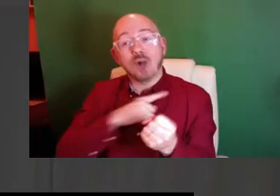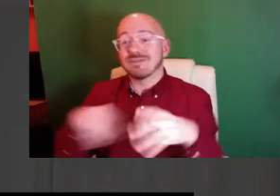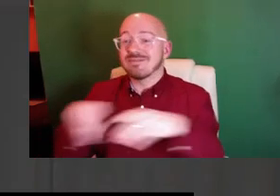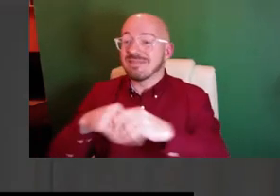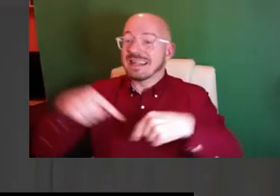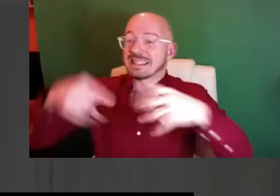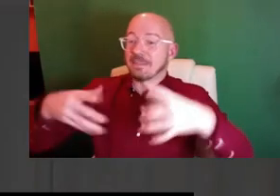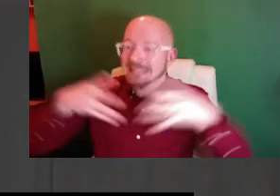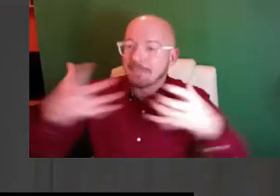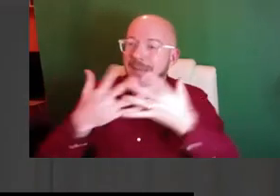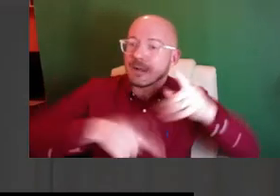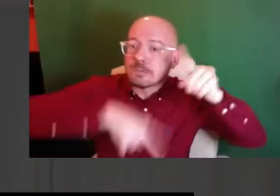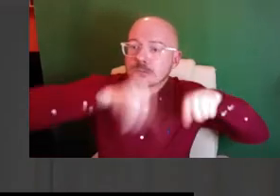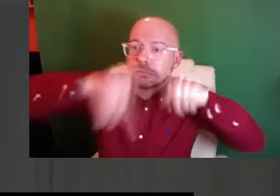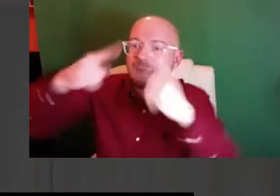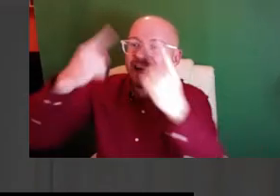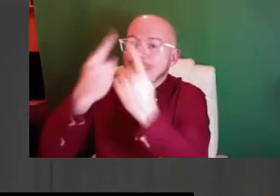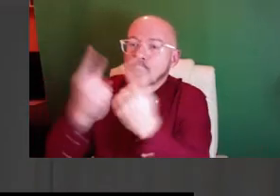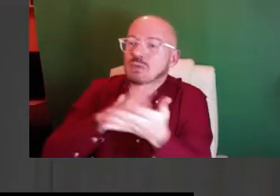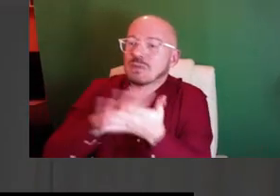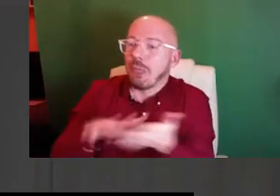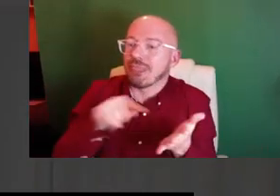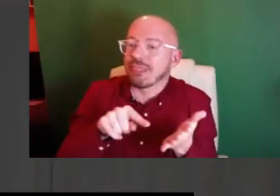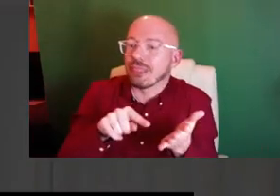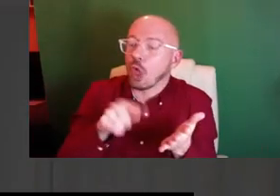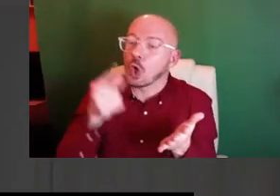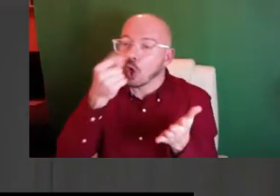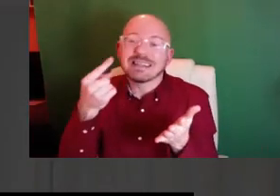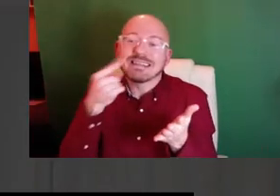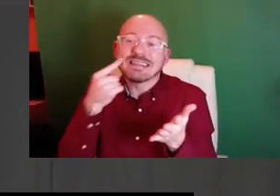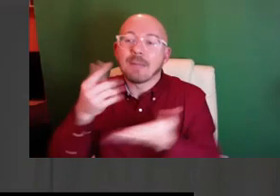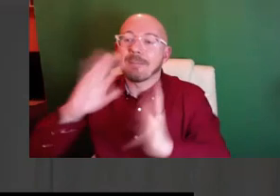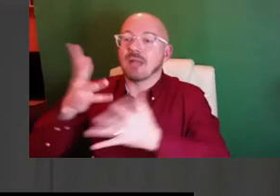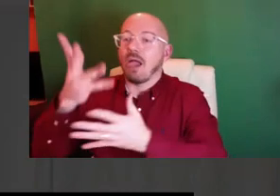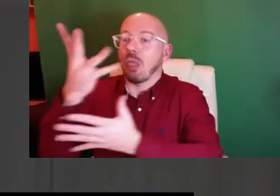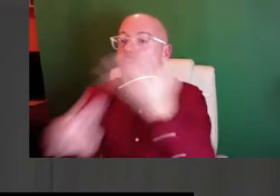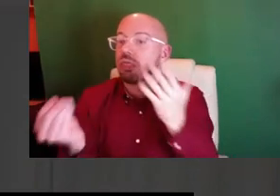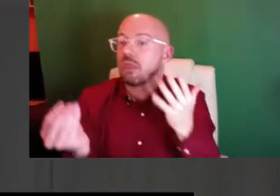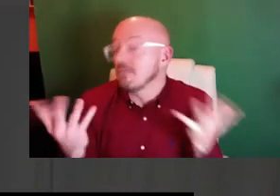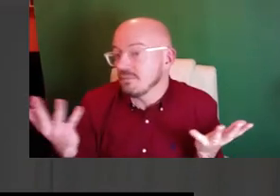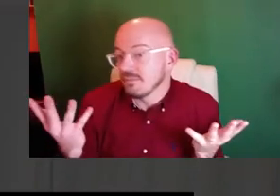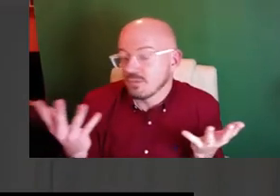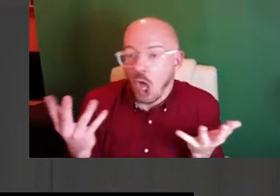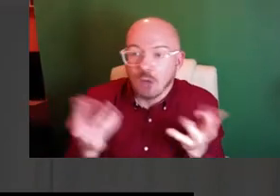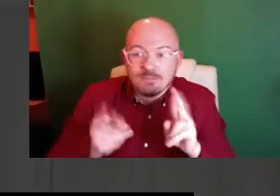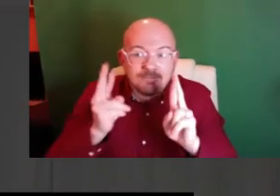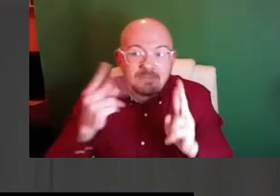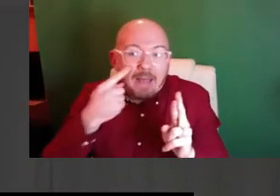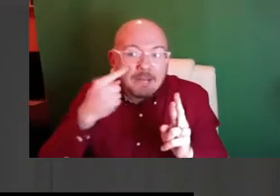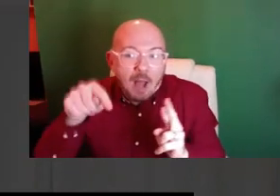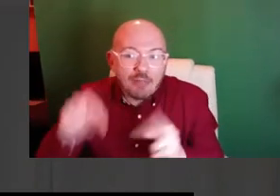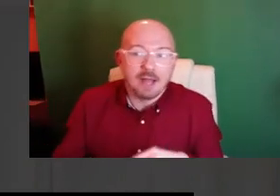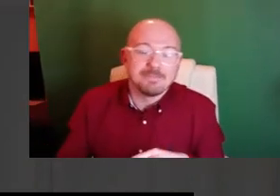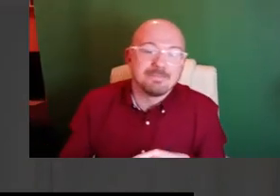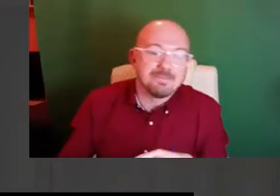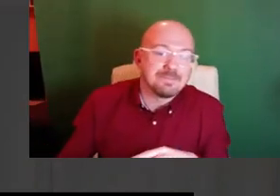And so their stance is that if there are recommendations that will support this process, it's much